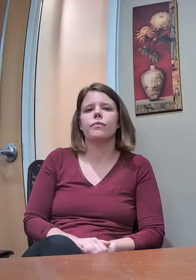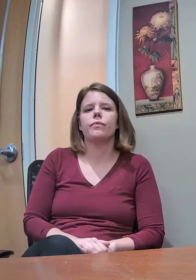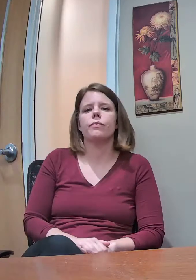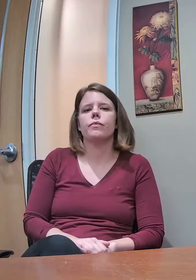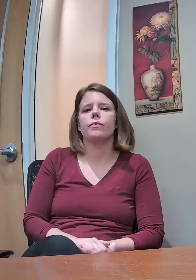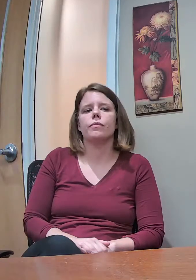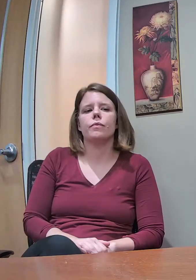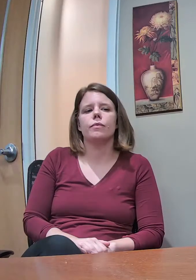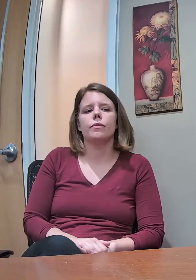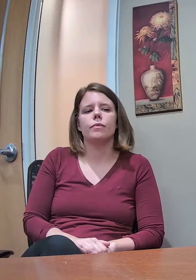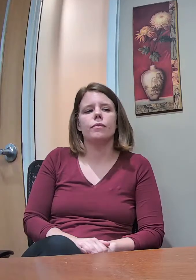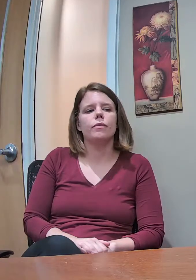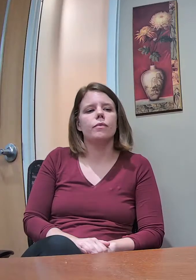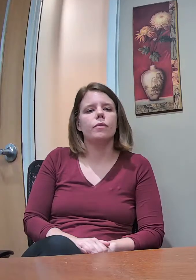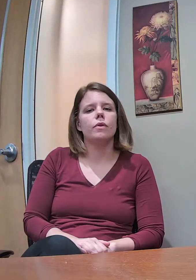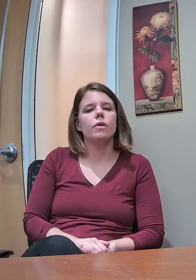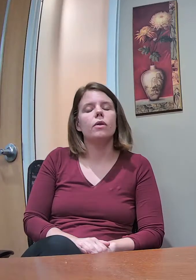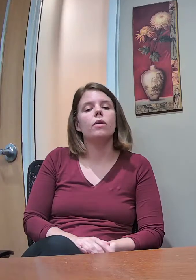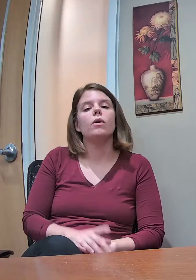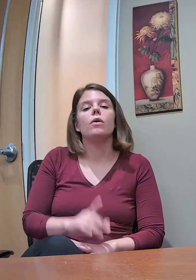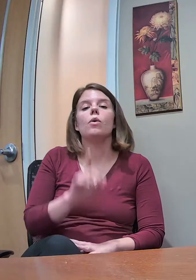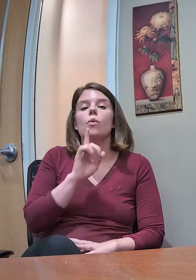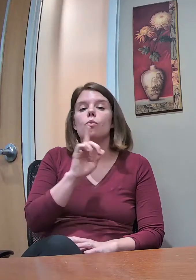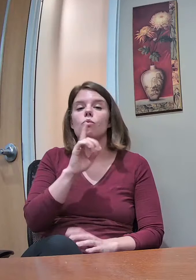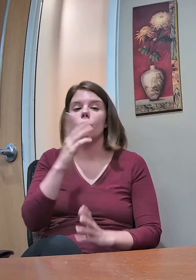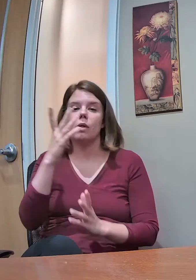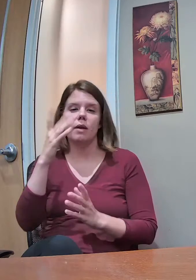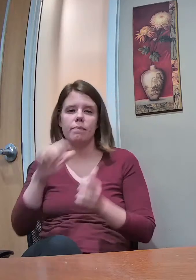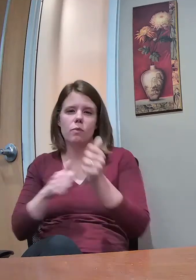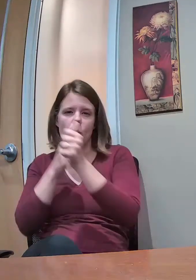based on an assessment of risk factors,